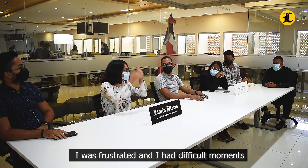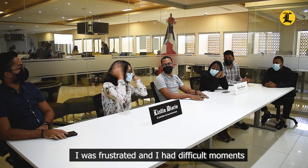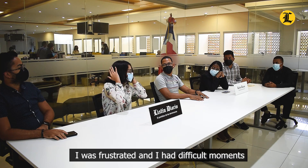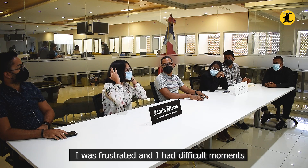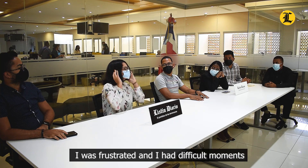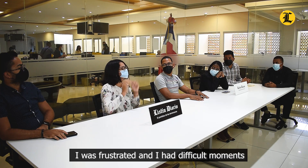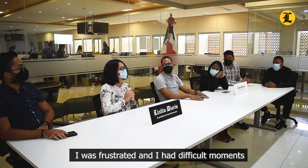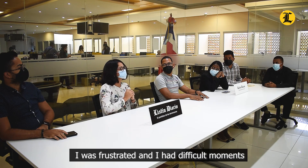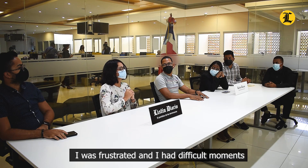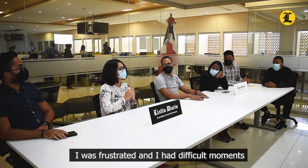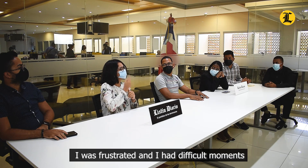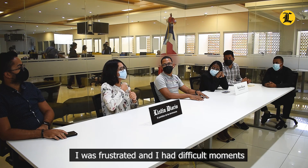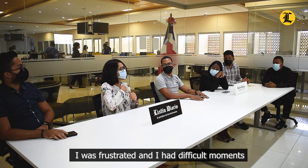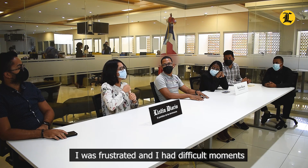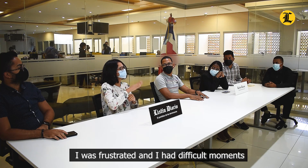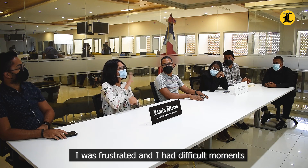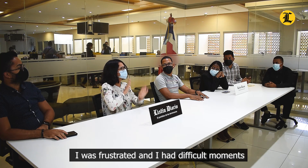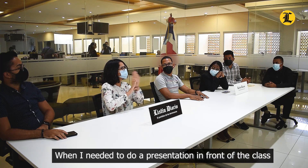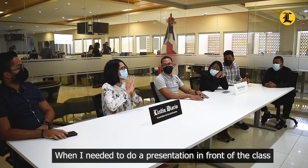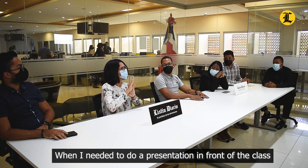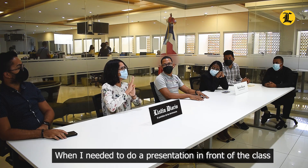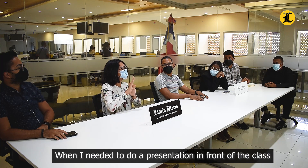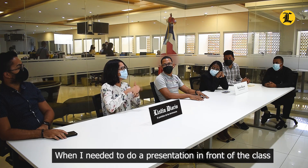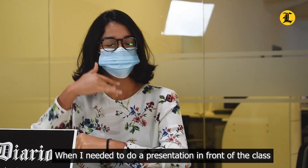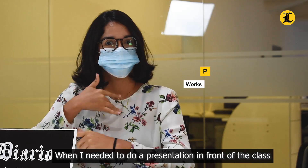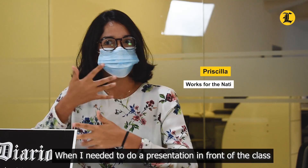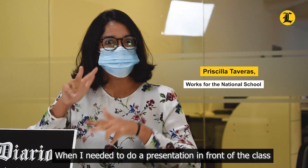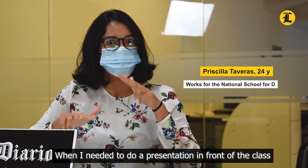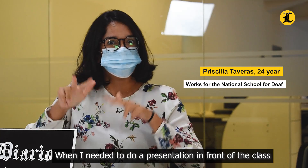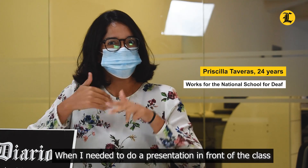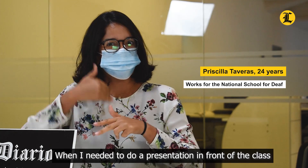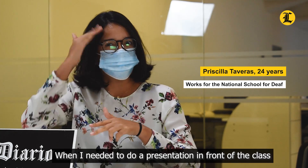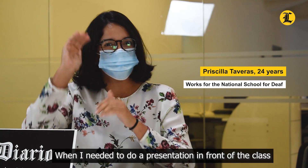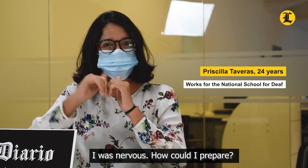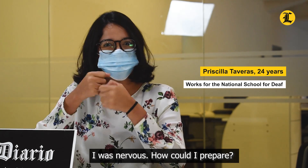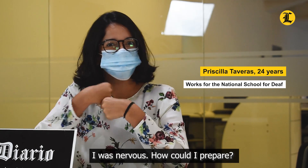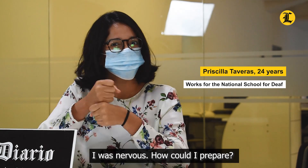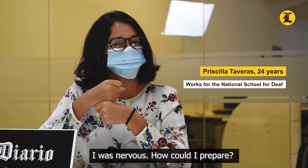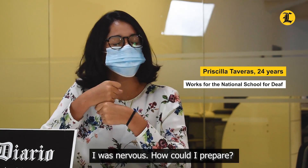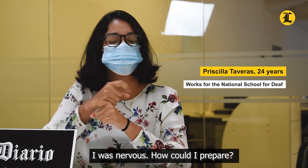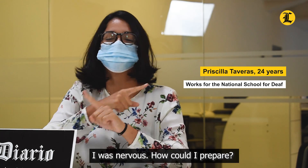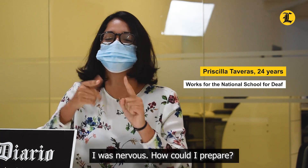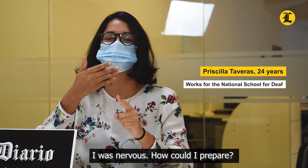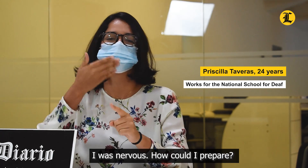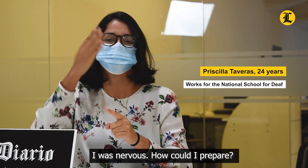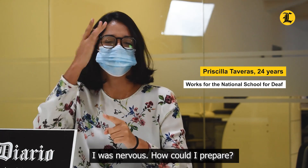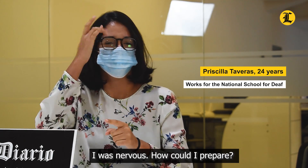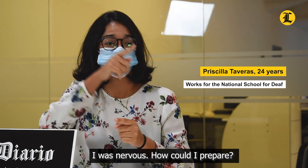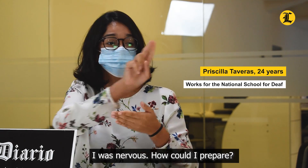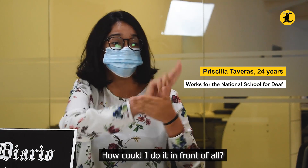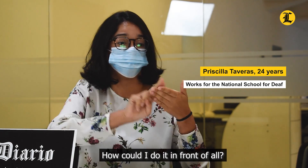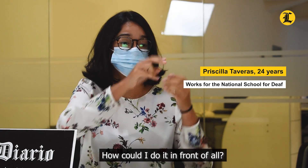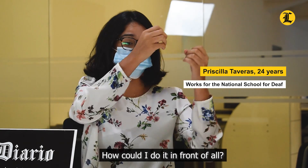was frustrated and I had difficult moments. When I needed to do a presentation in front of the class, I was nervous. How could